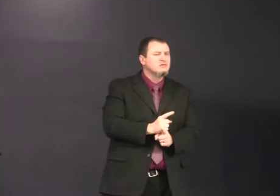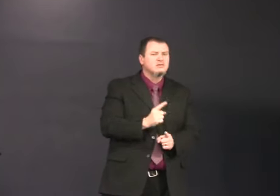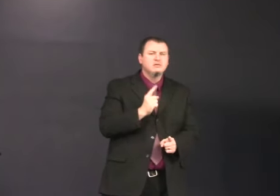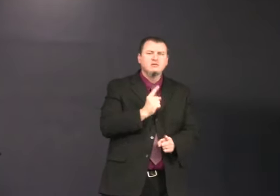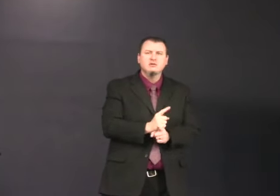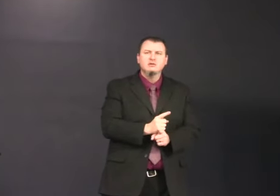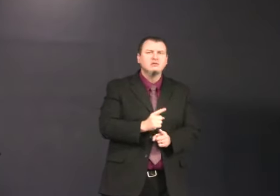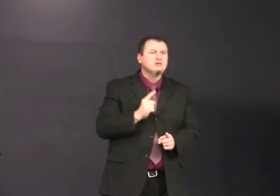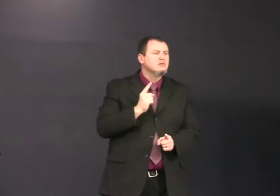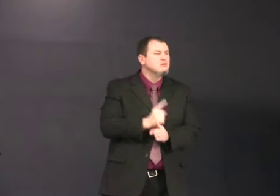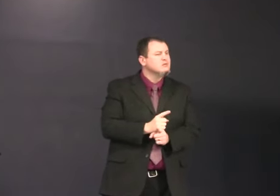That faithfulness.